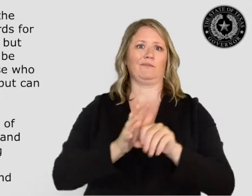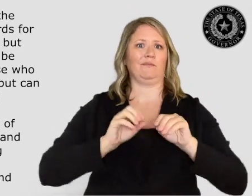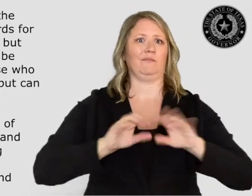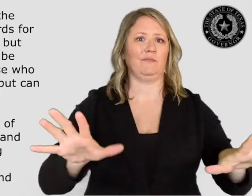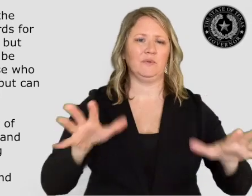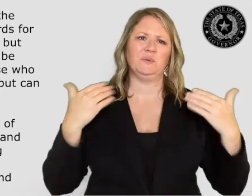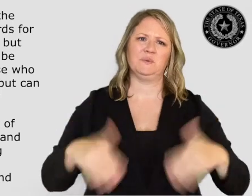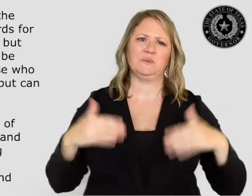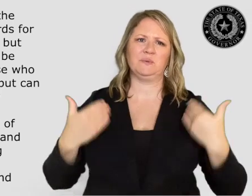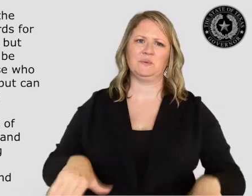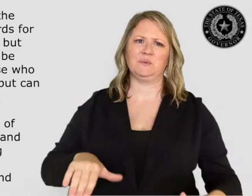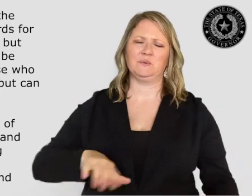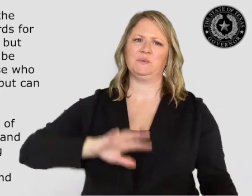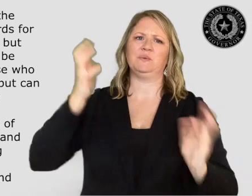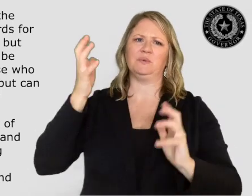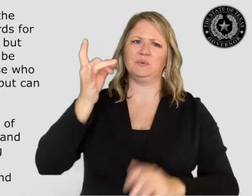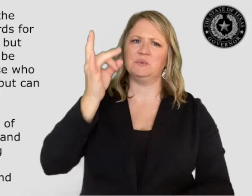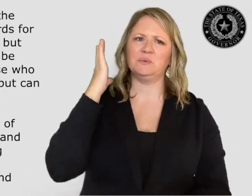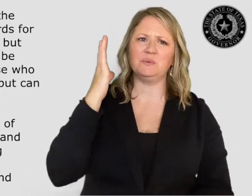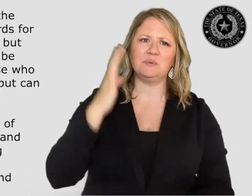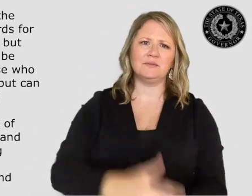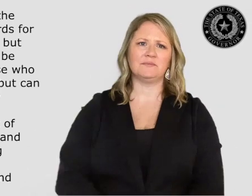circumstances. And